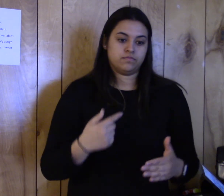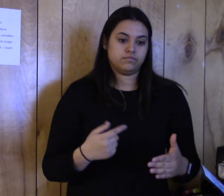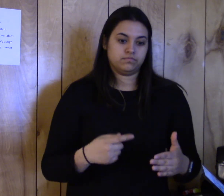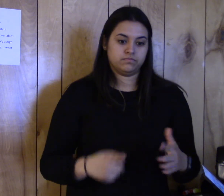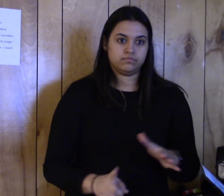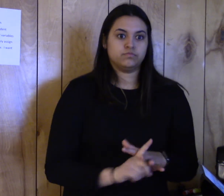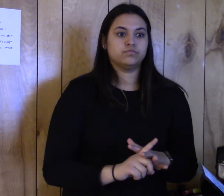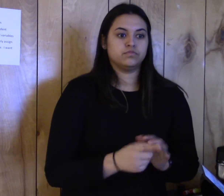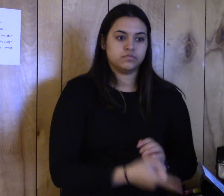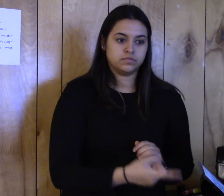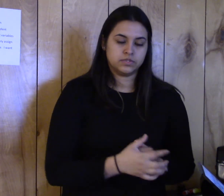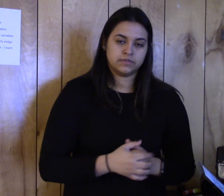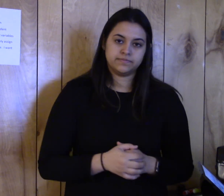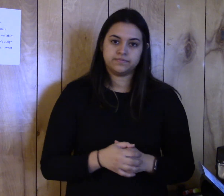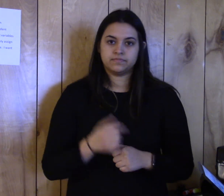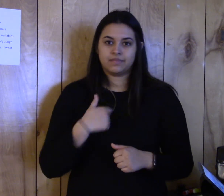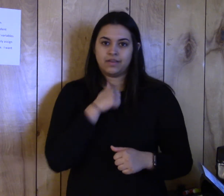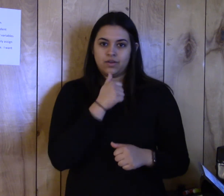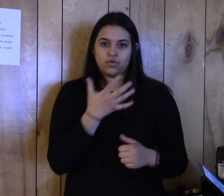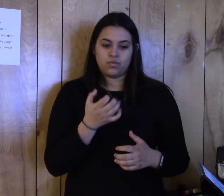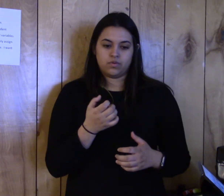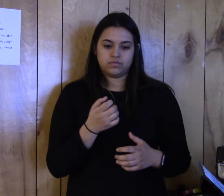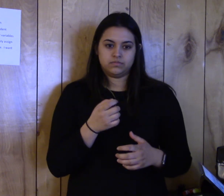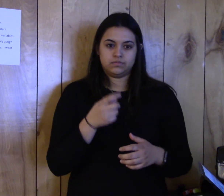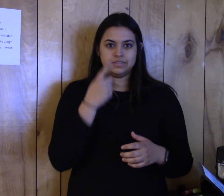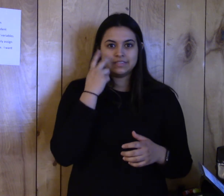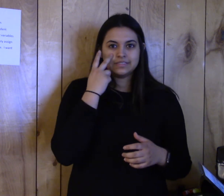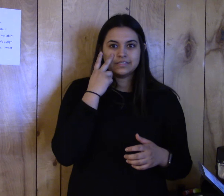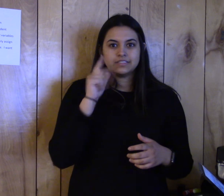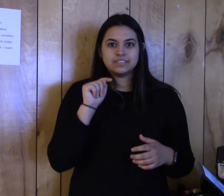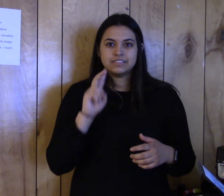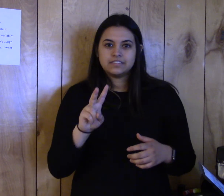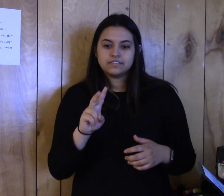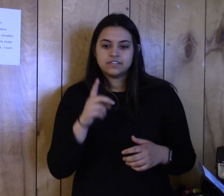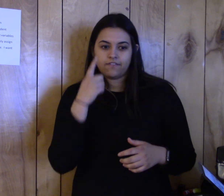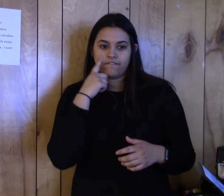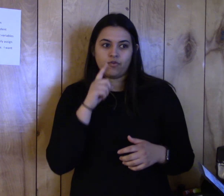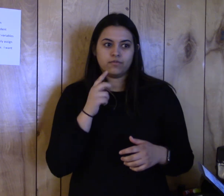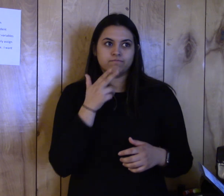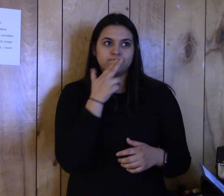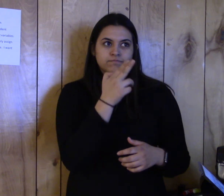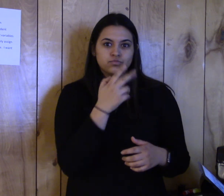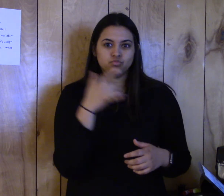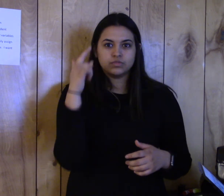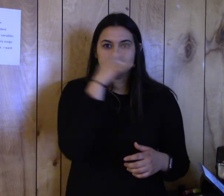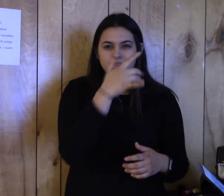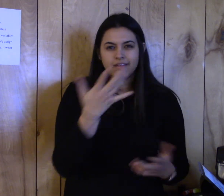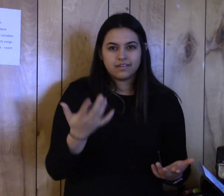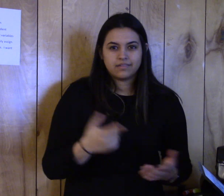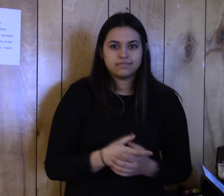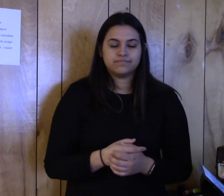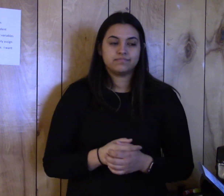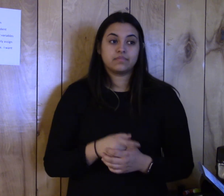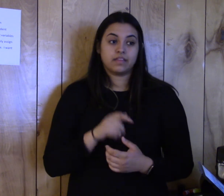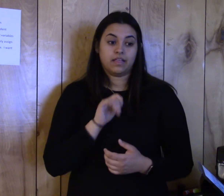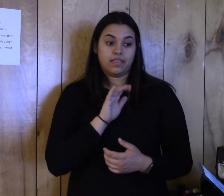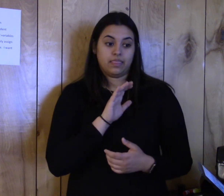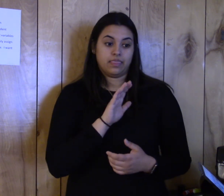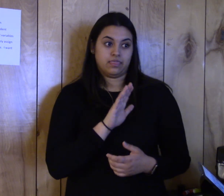plane and killing 100 people or whatever it is. But they didn't seem to mind. Their assessment of outcomes was very different.